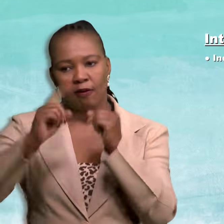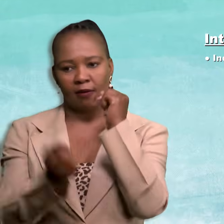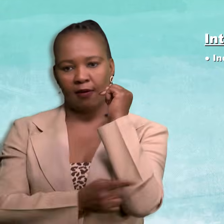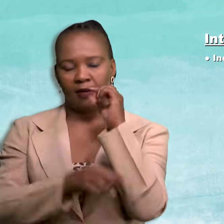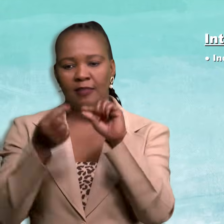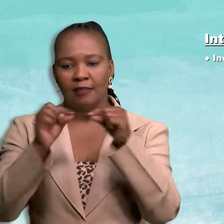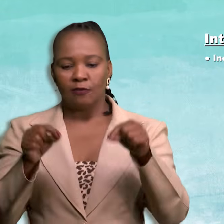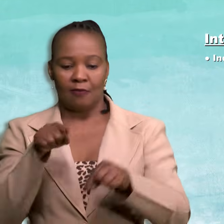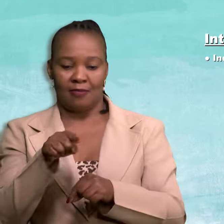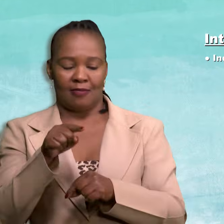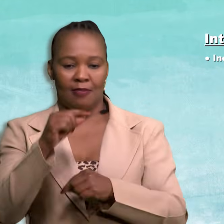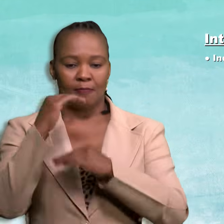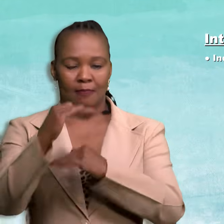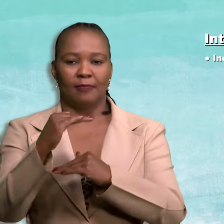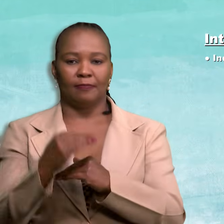this paragraph.